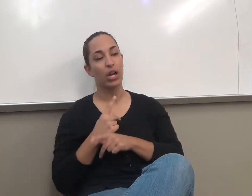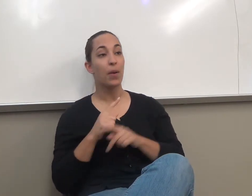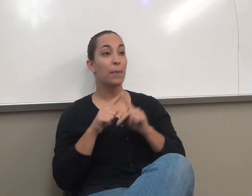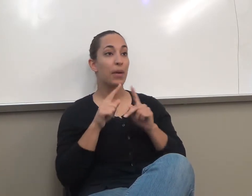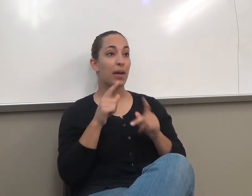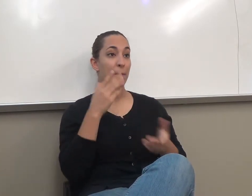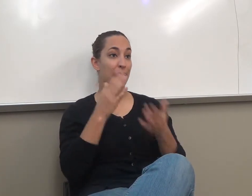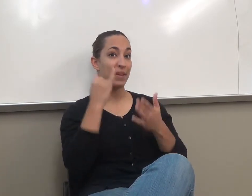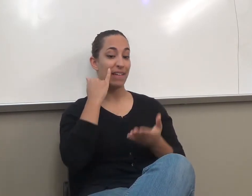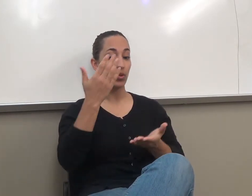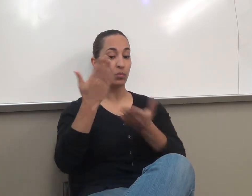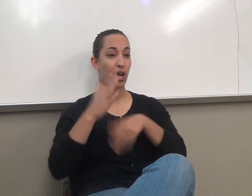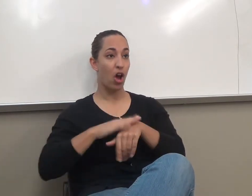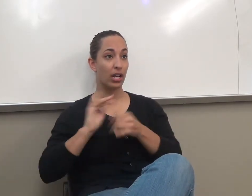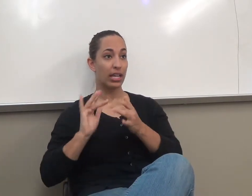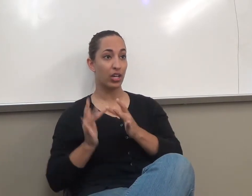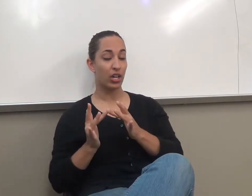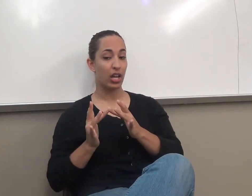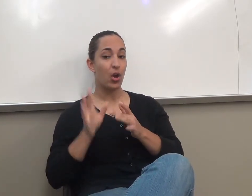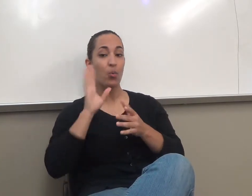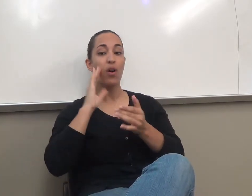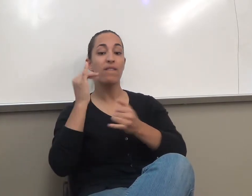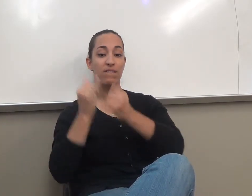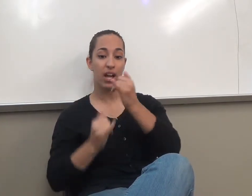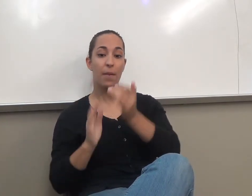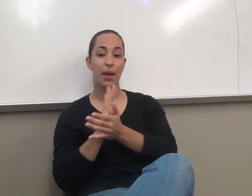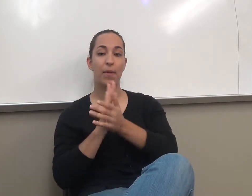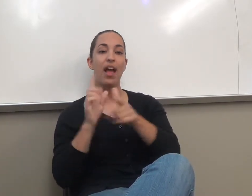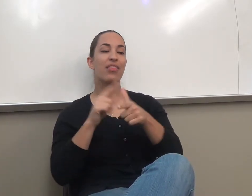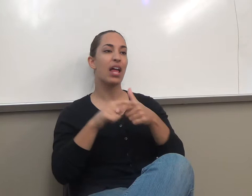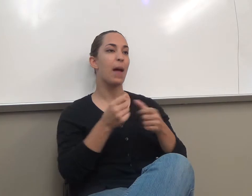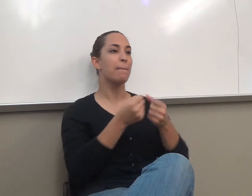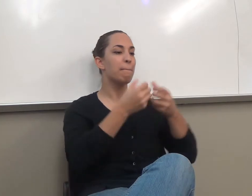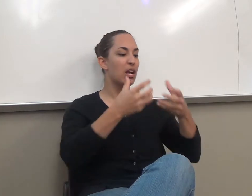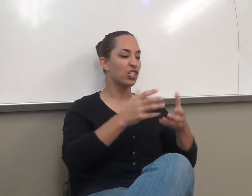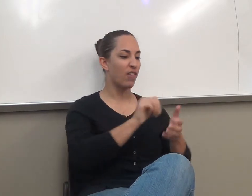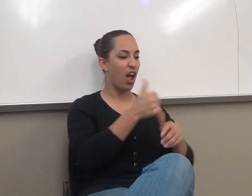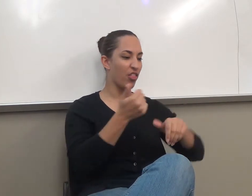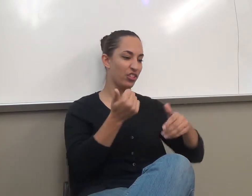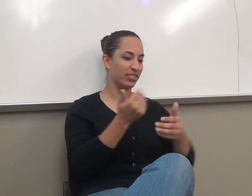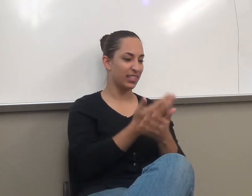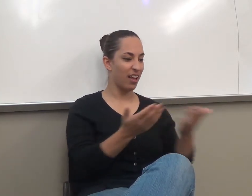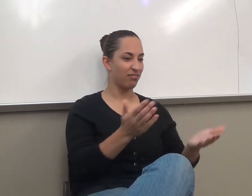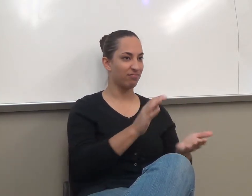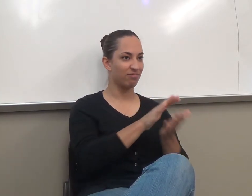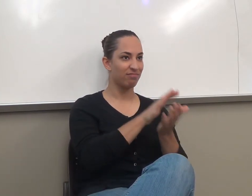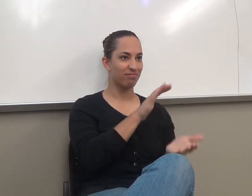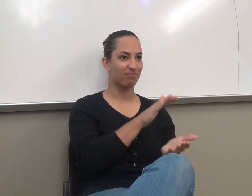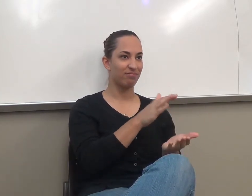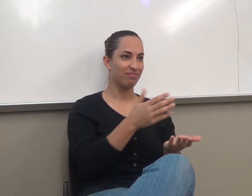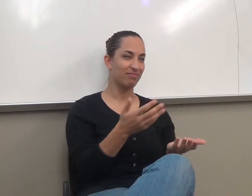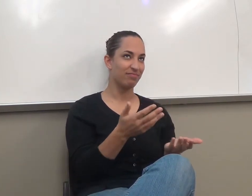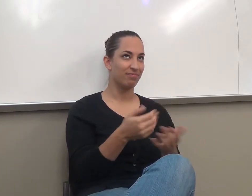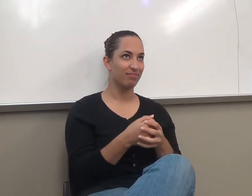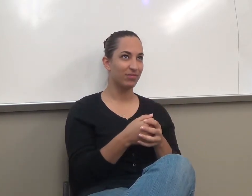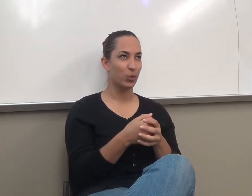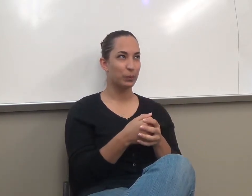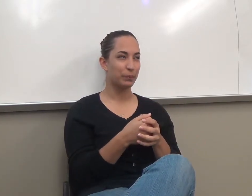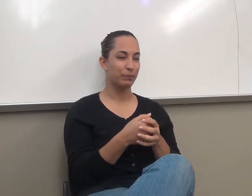your final paper and then a bunch of other stuff like this. That's what I was kind of expecting, okay, a bunch of other completed stuff. If you want to